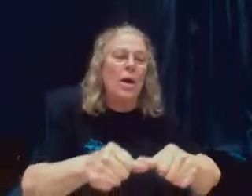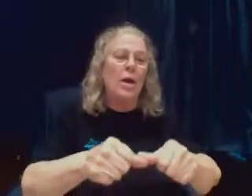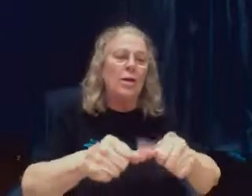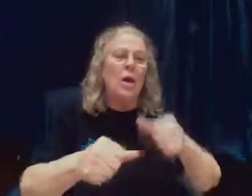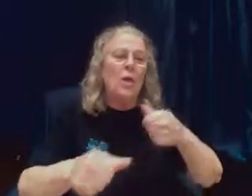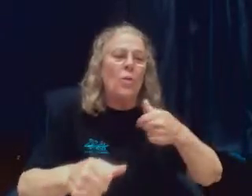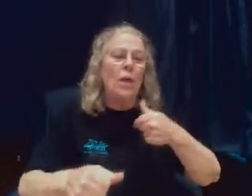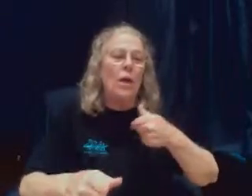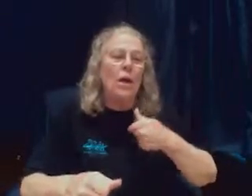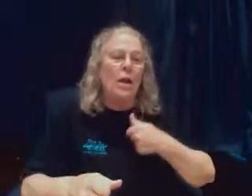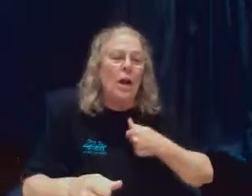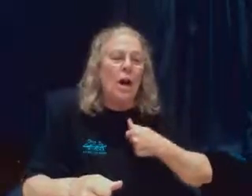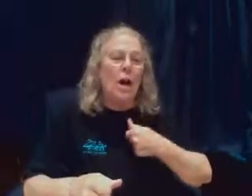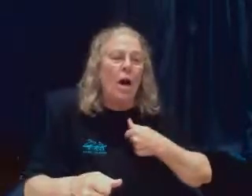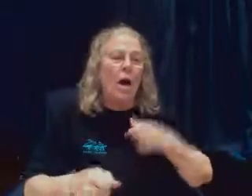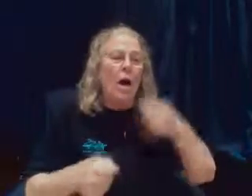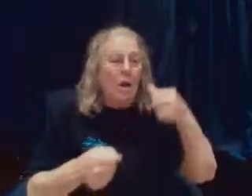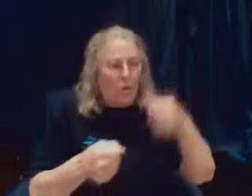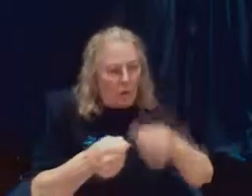remain, will I